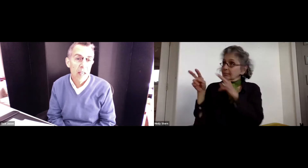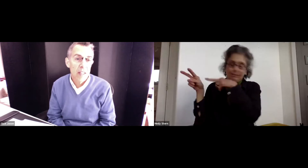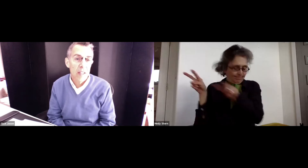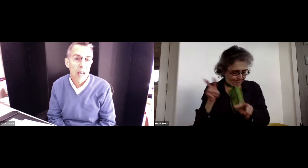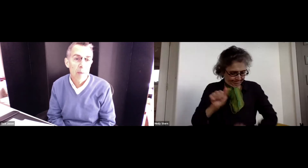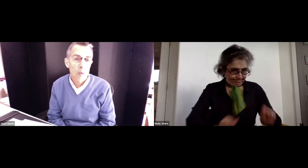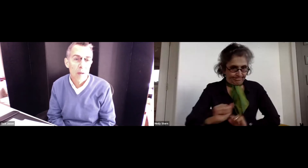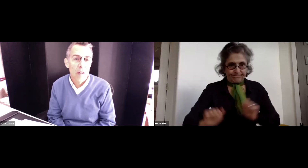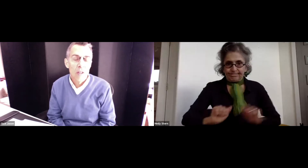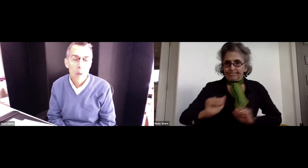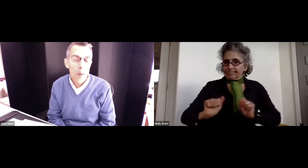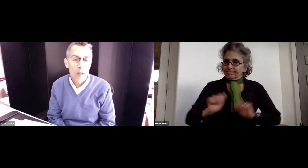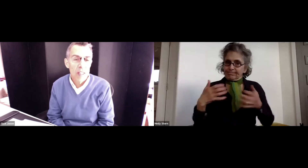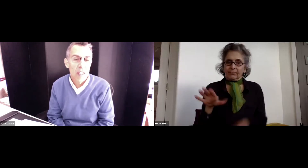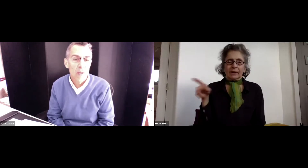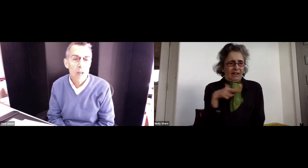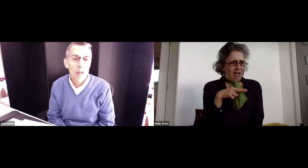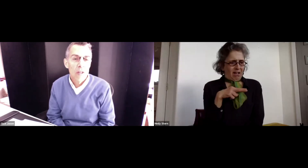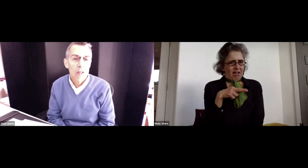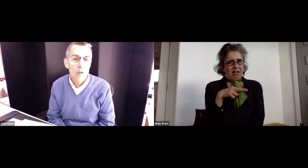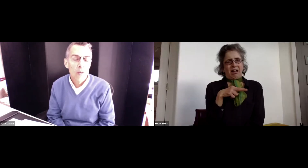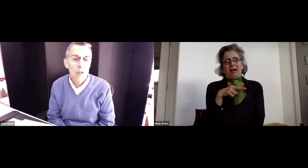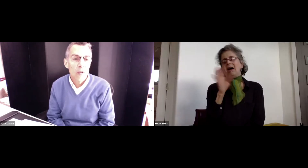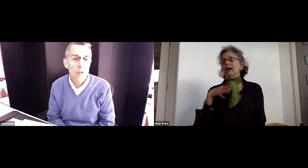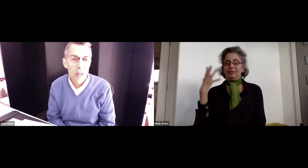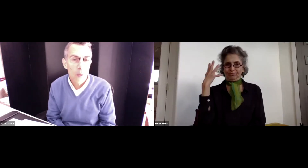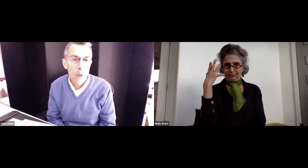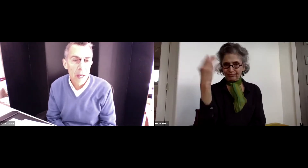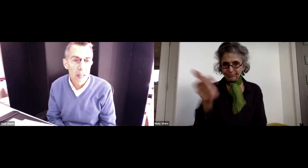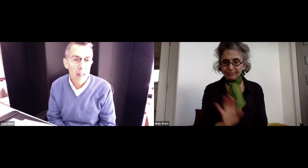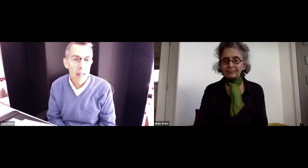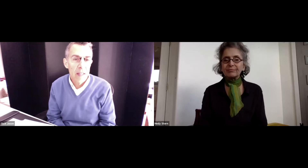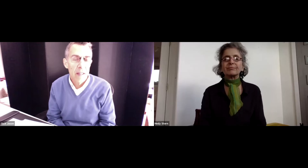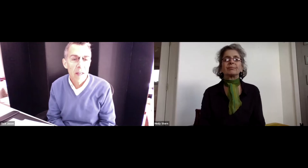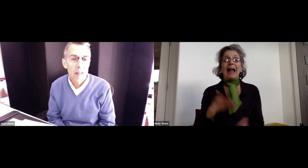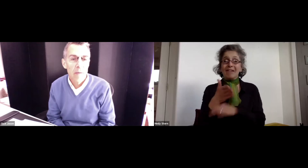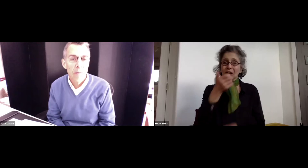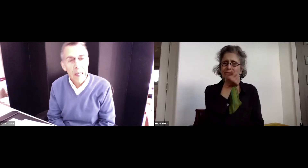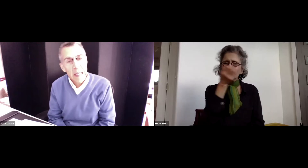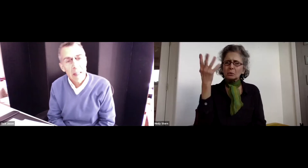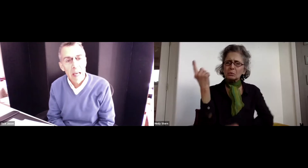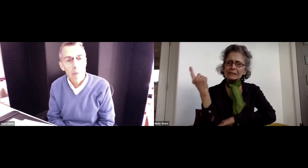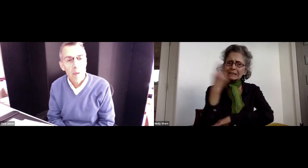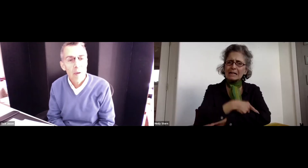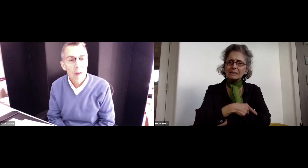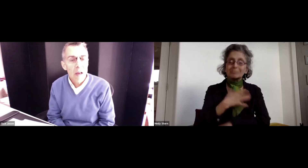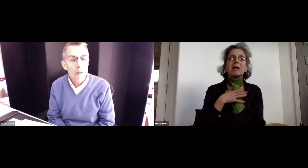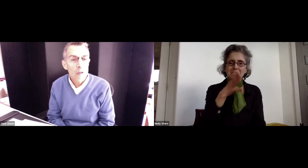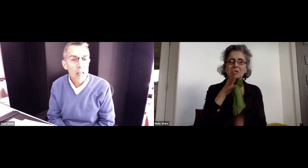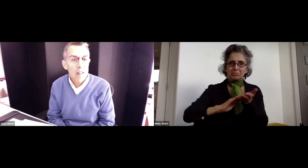camp as well. So my mother continued to slave away in the camp. A few days later, my